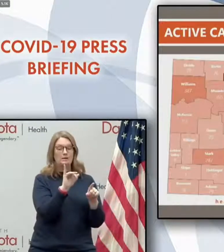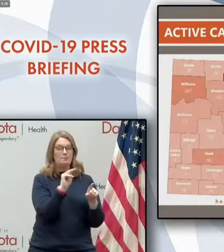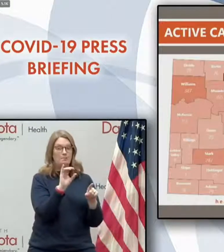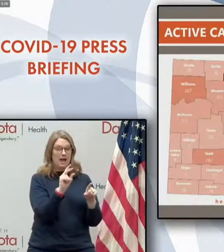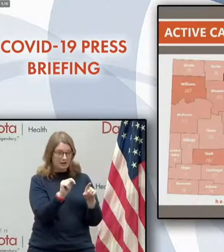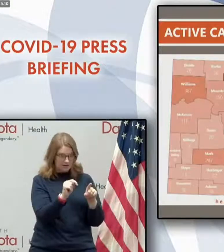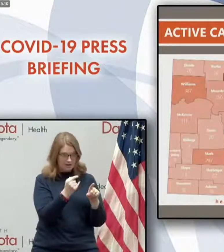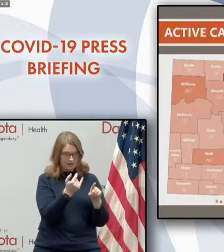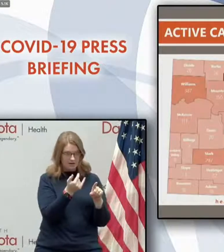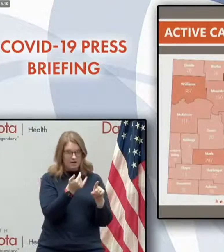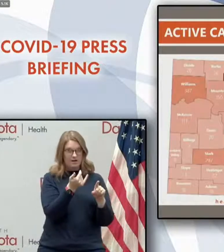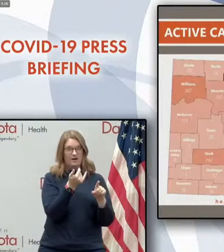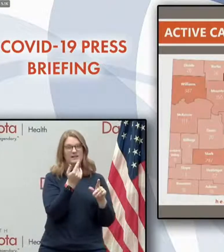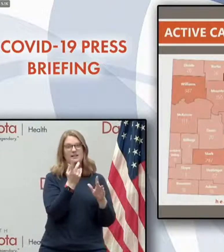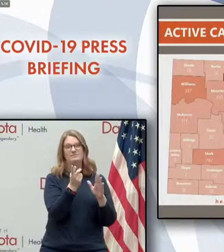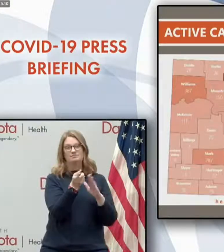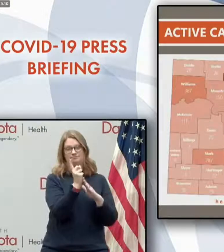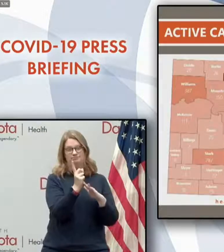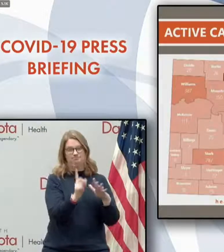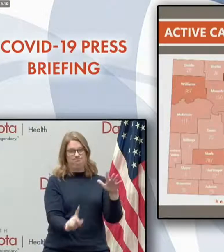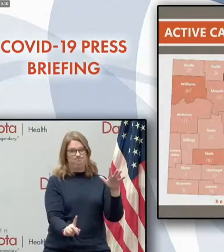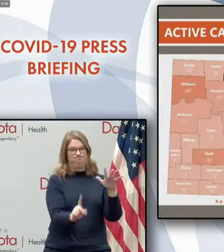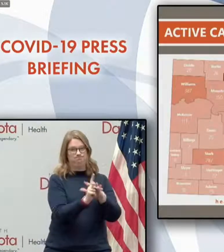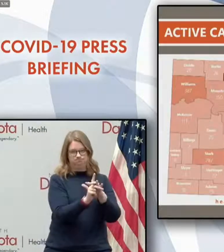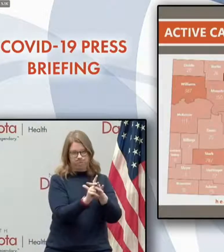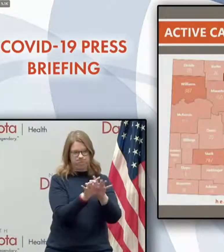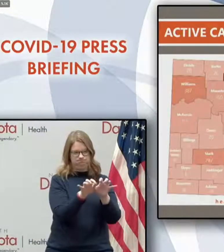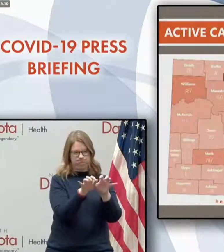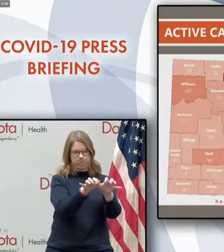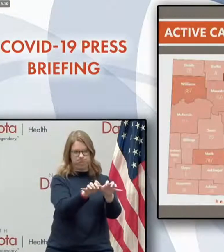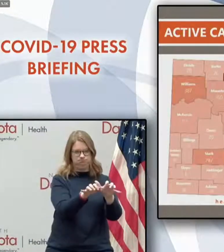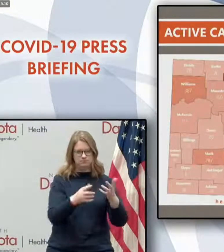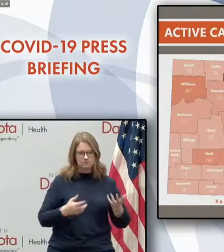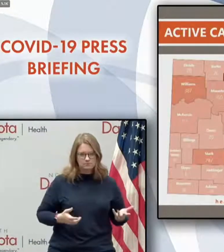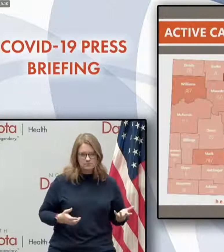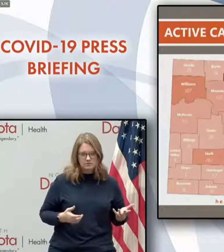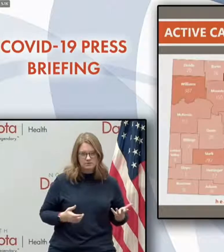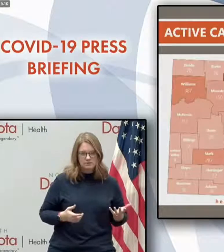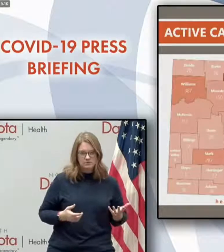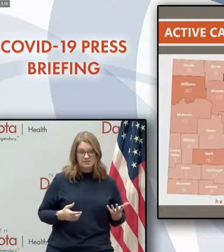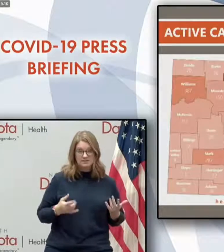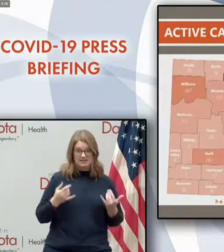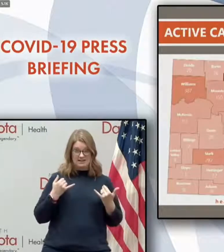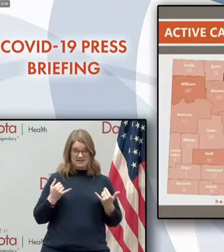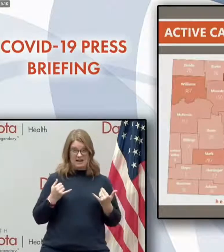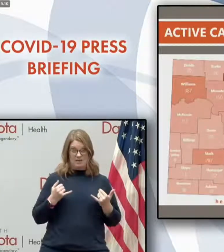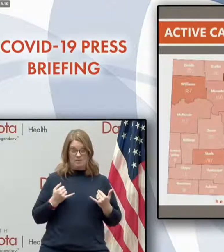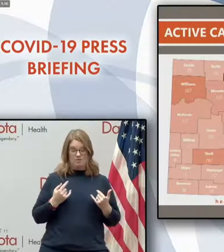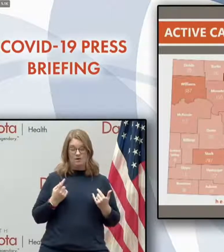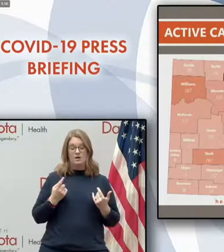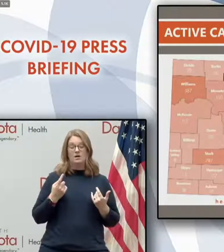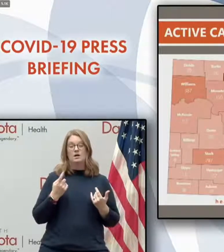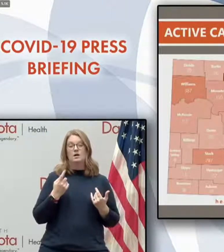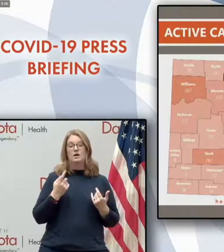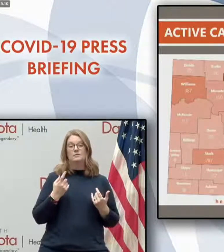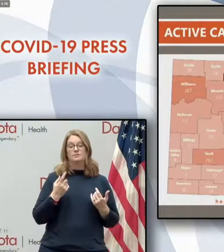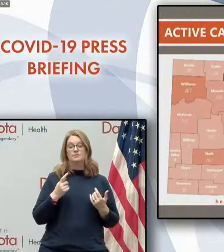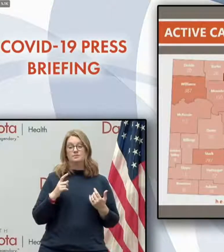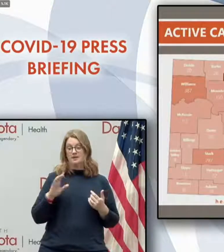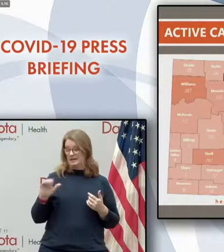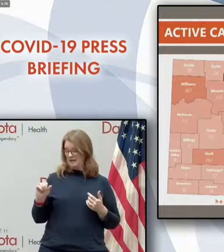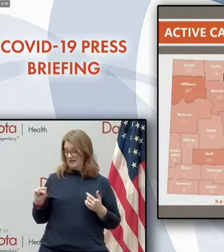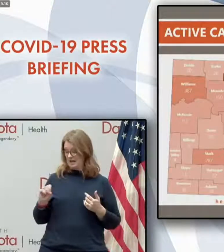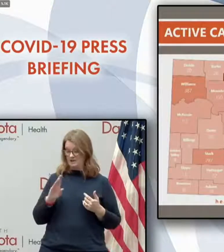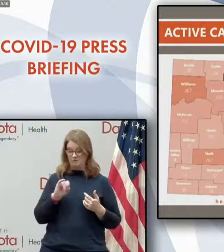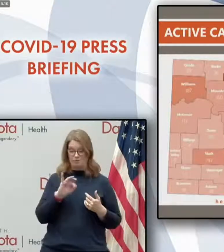numbers until more recently, and now they've been inundated. But now we're not fighting a one-front battle, either in Cass or